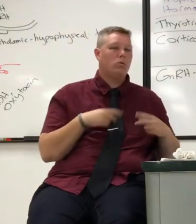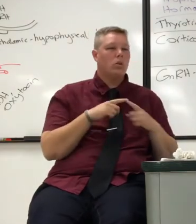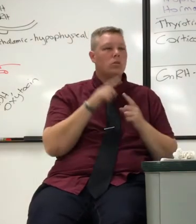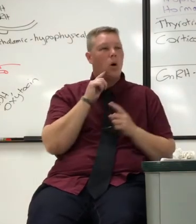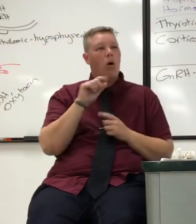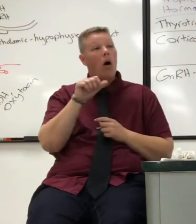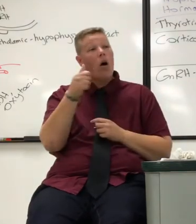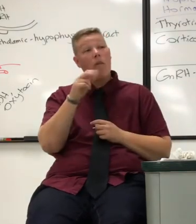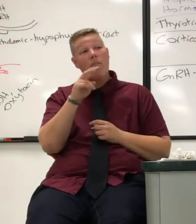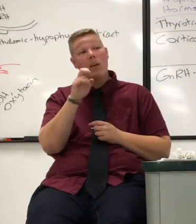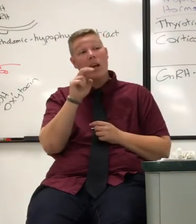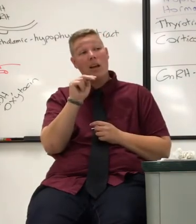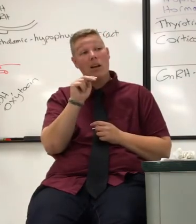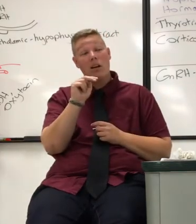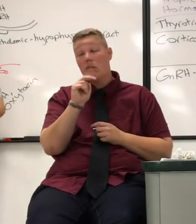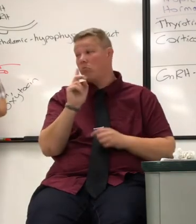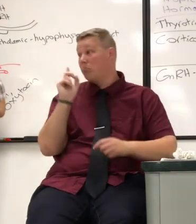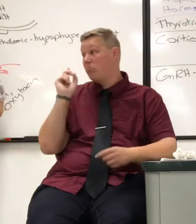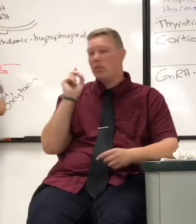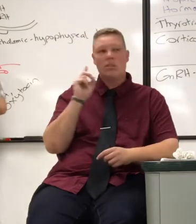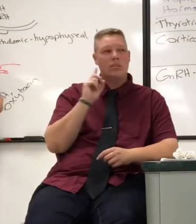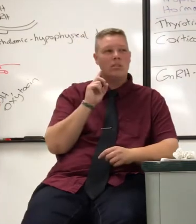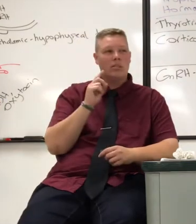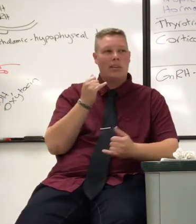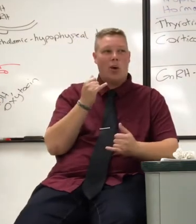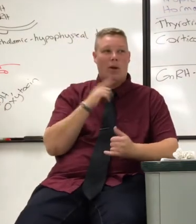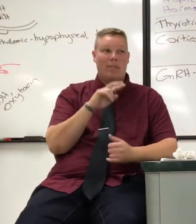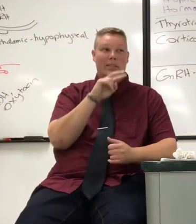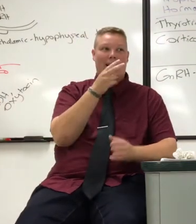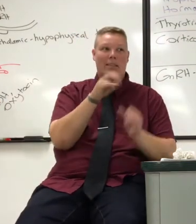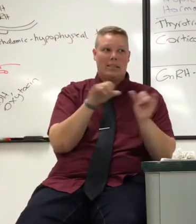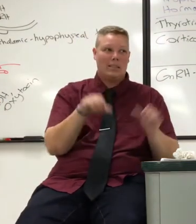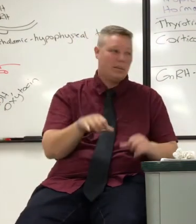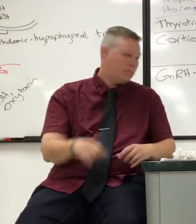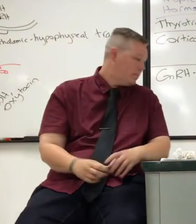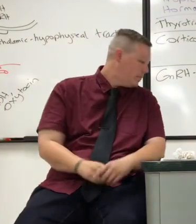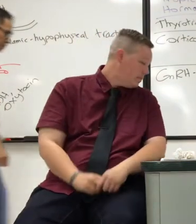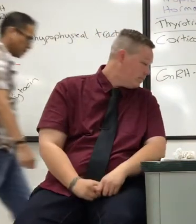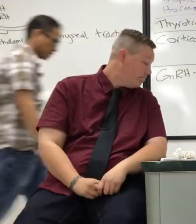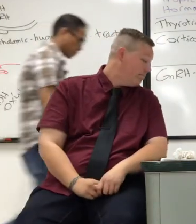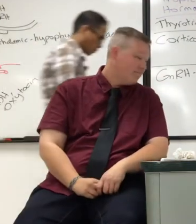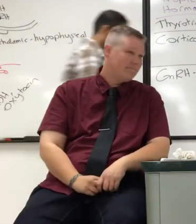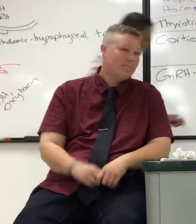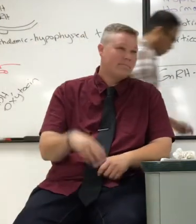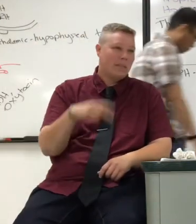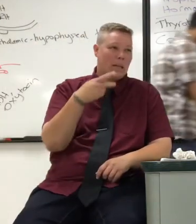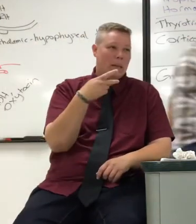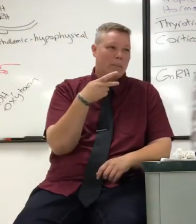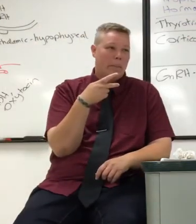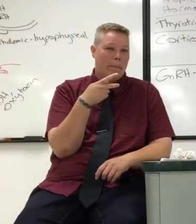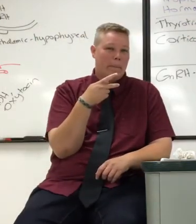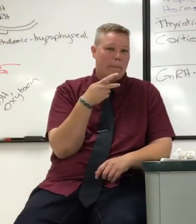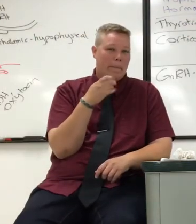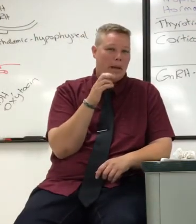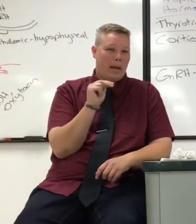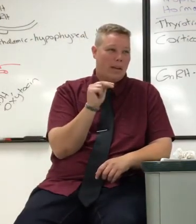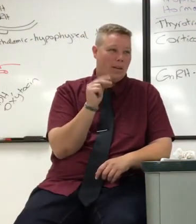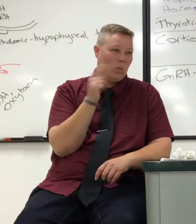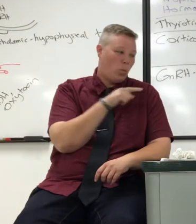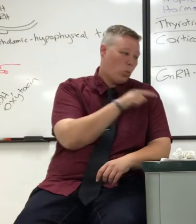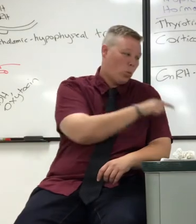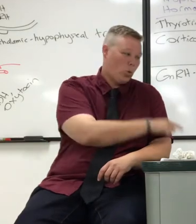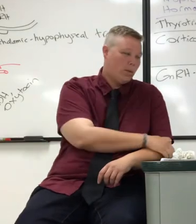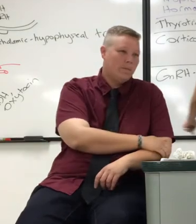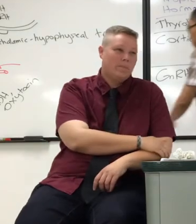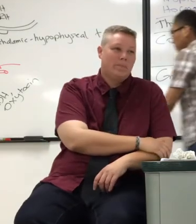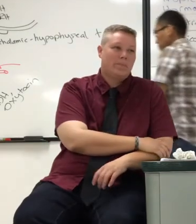vein coming off cat bed 2. Oops. Pens are going in the wrong place.